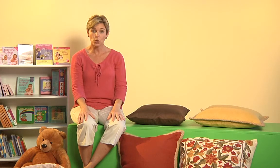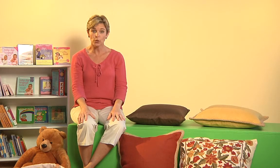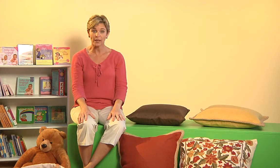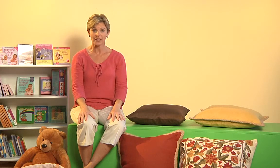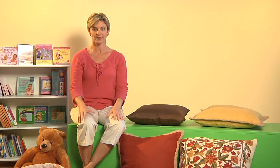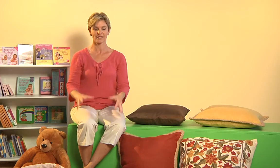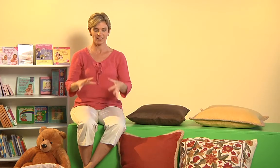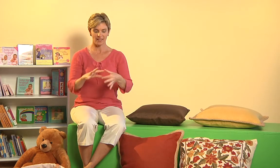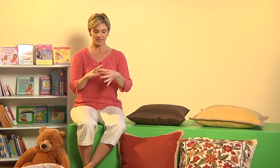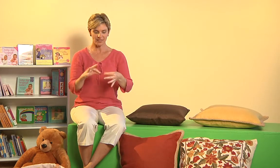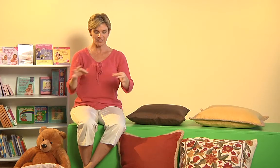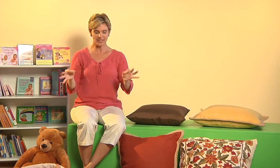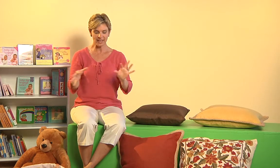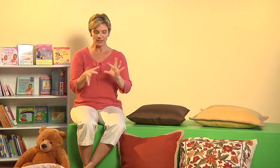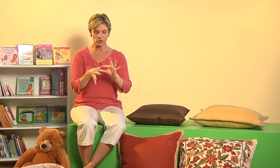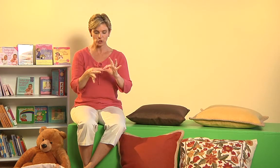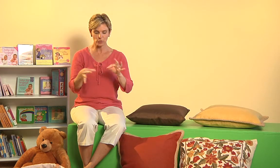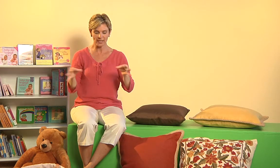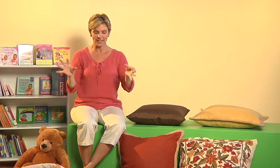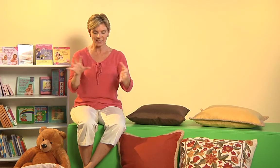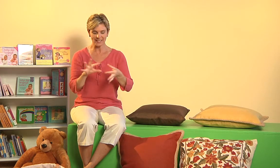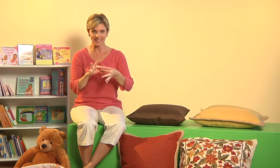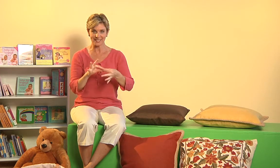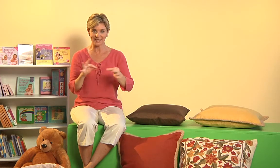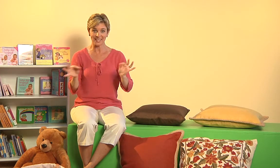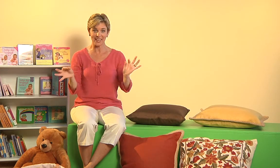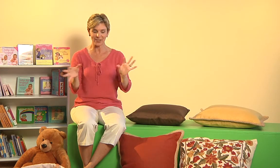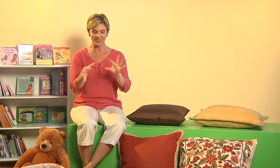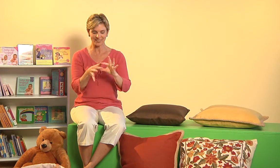Story. This is like stringing sentences together.